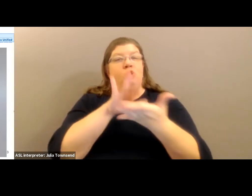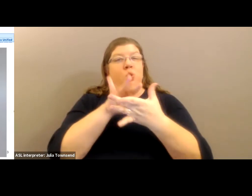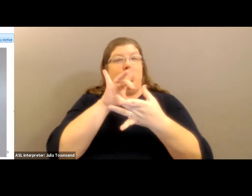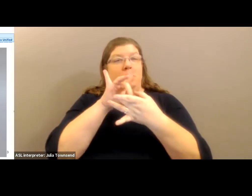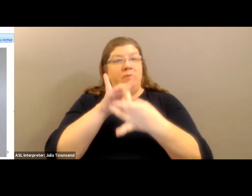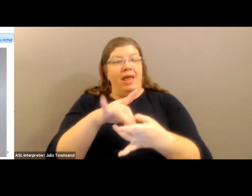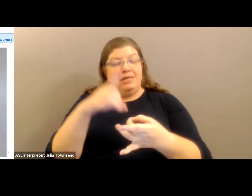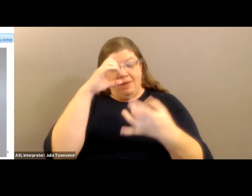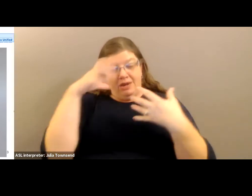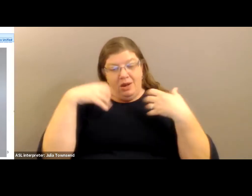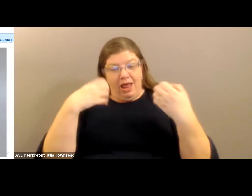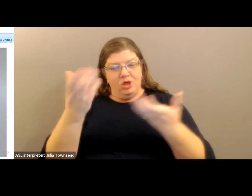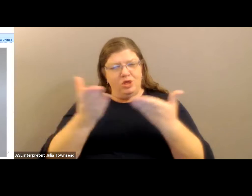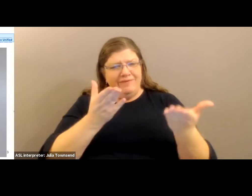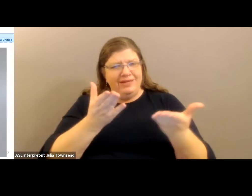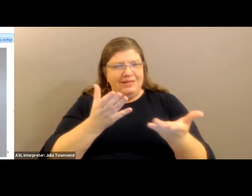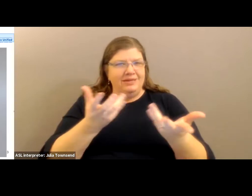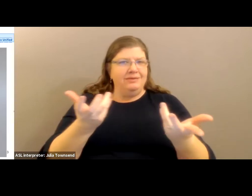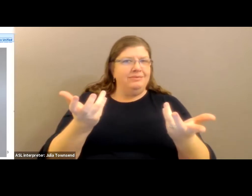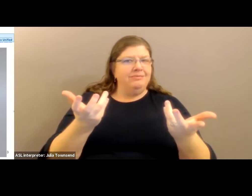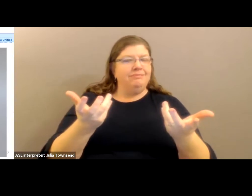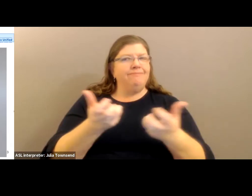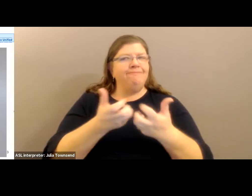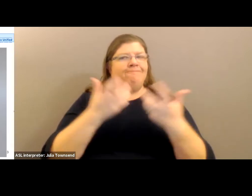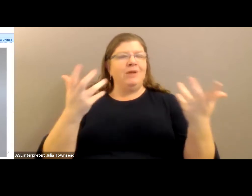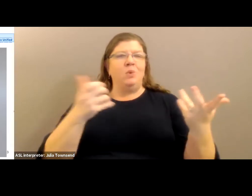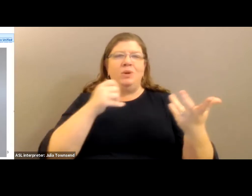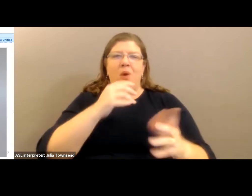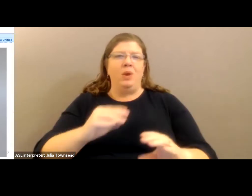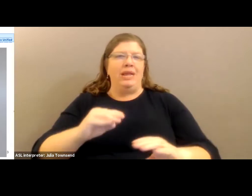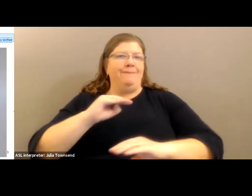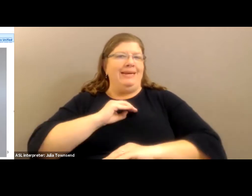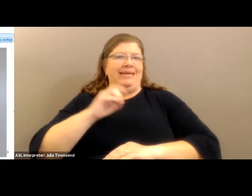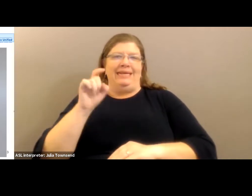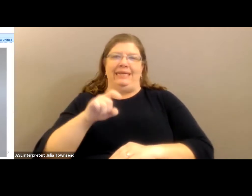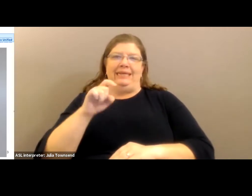health services and how we're not meeting the need.